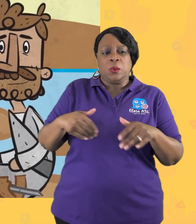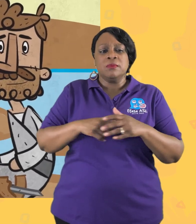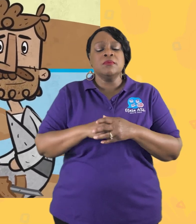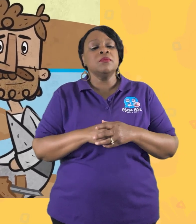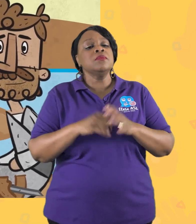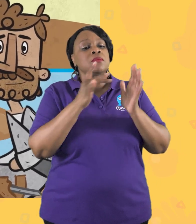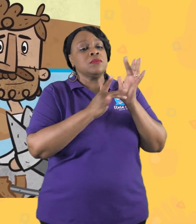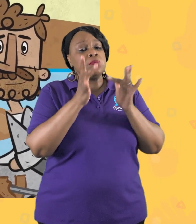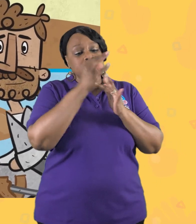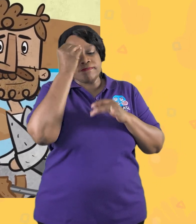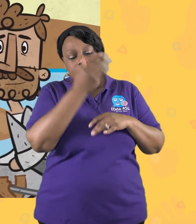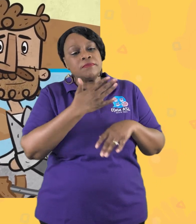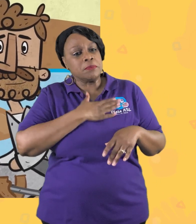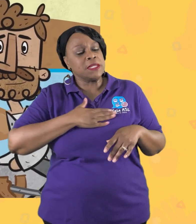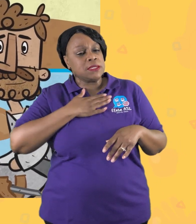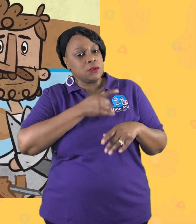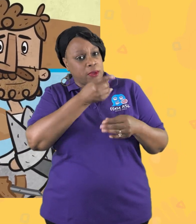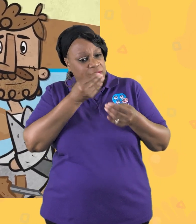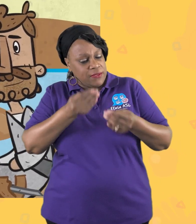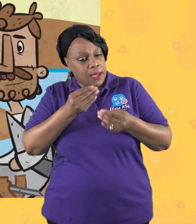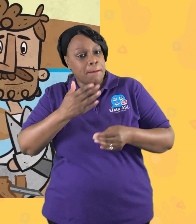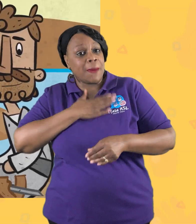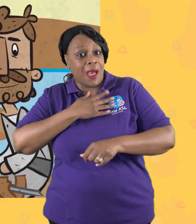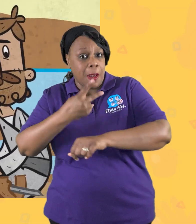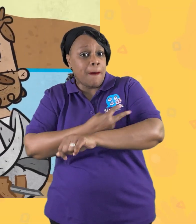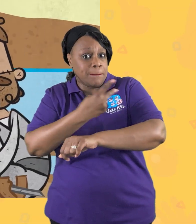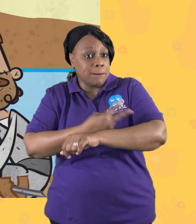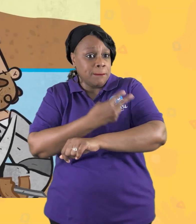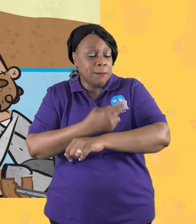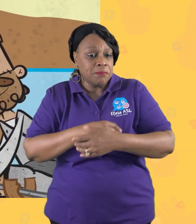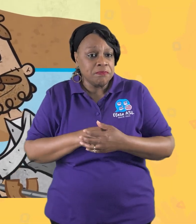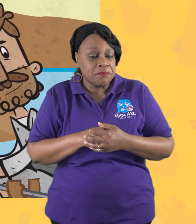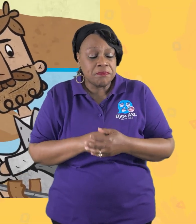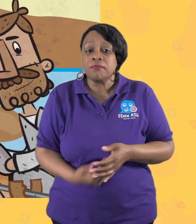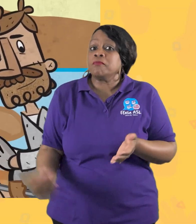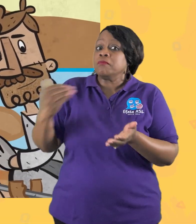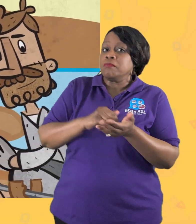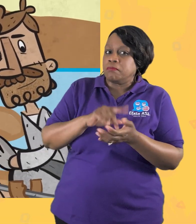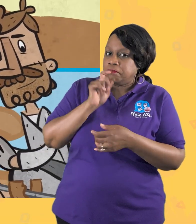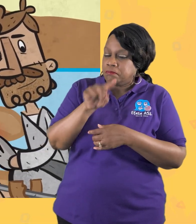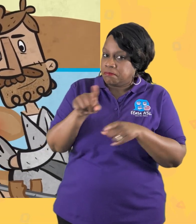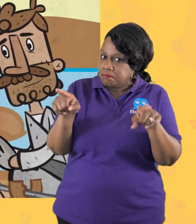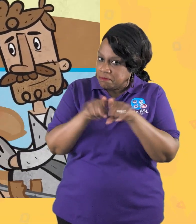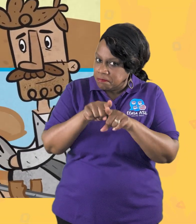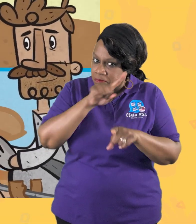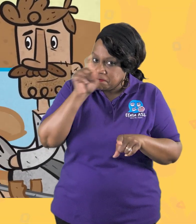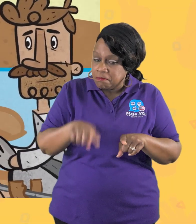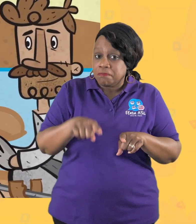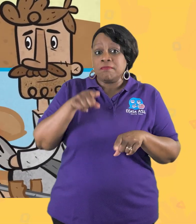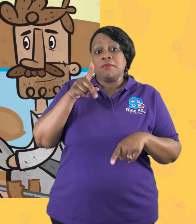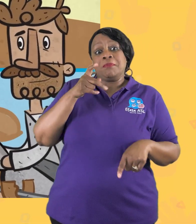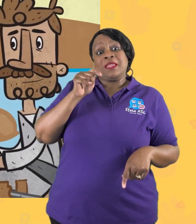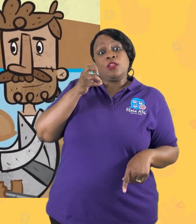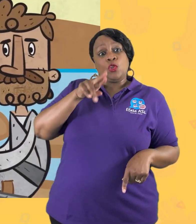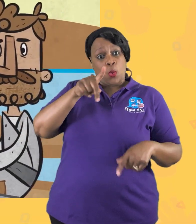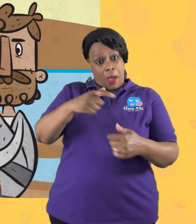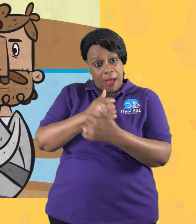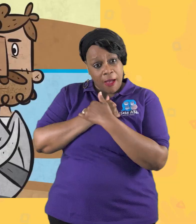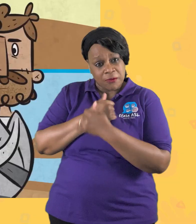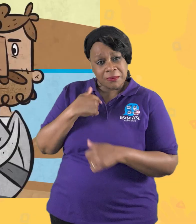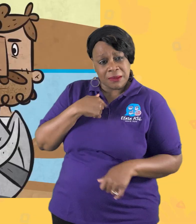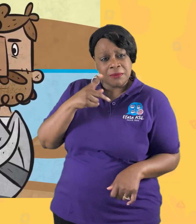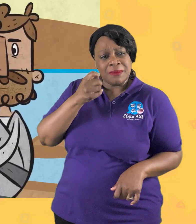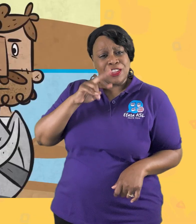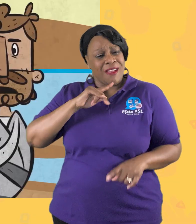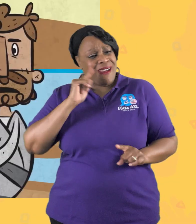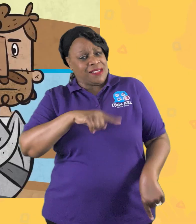Jesus said, "Then feed my lambs." Then Jesus asked again, "Do you love me?" Peter